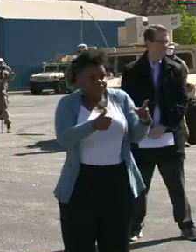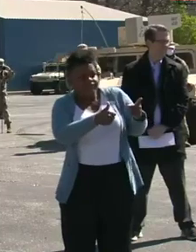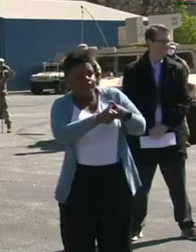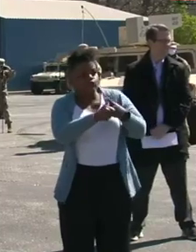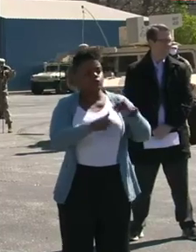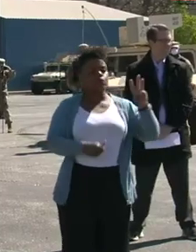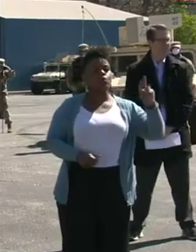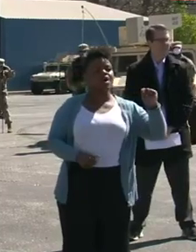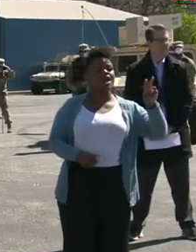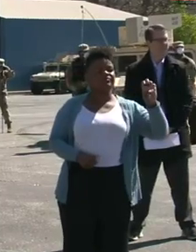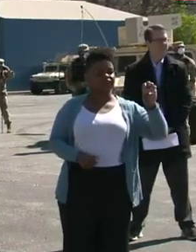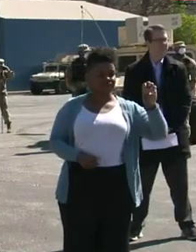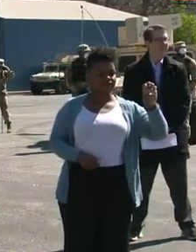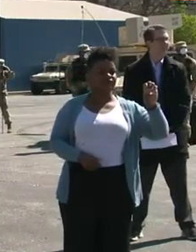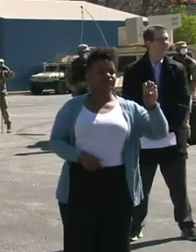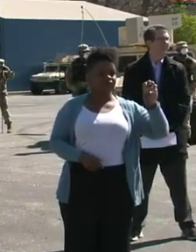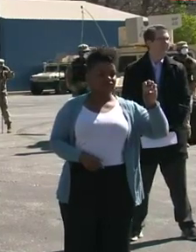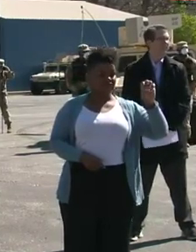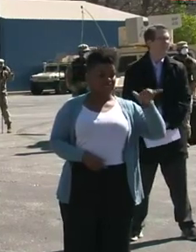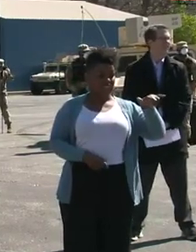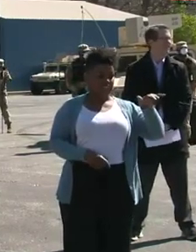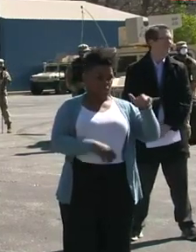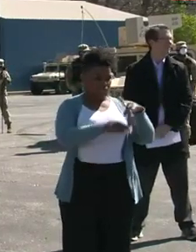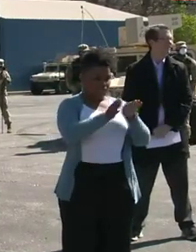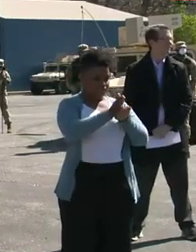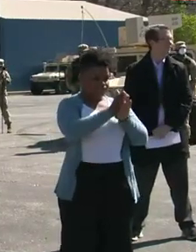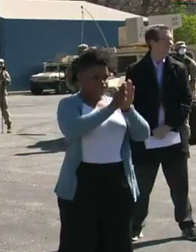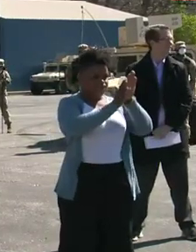very early industries that were impacted.